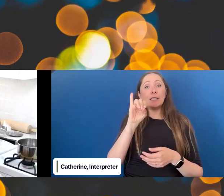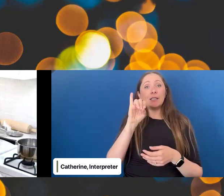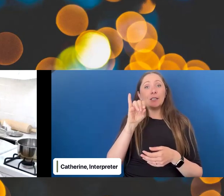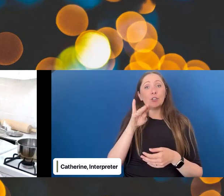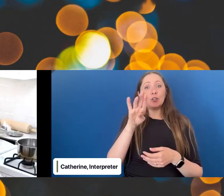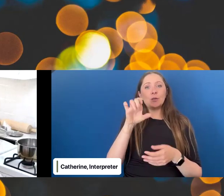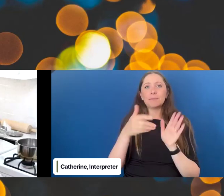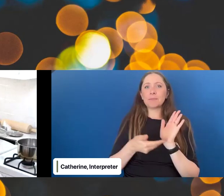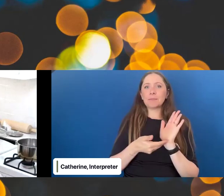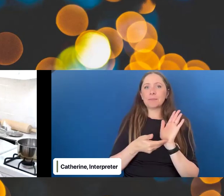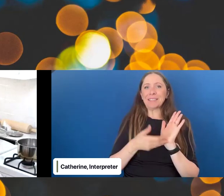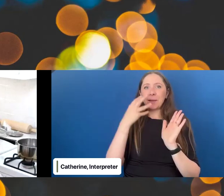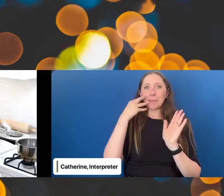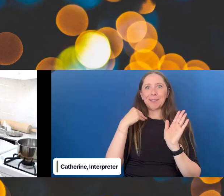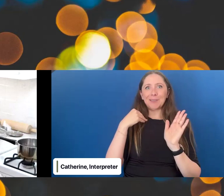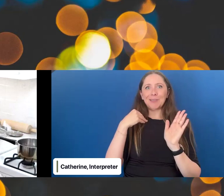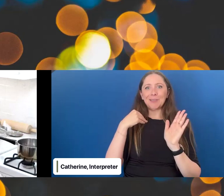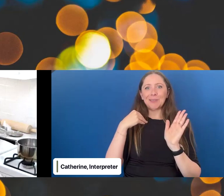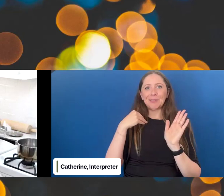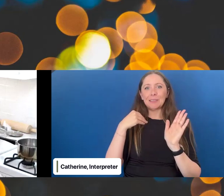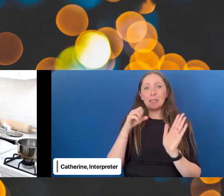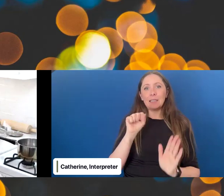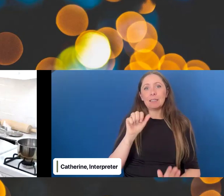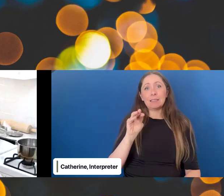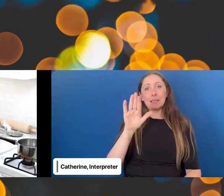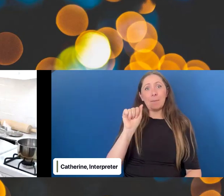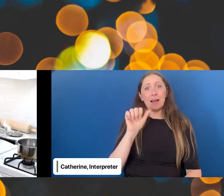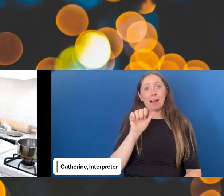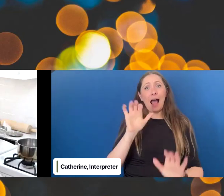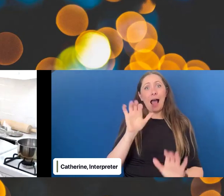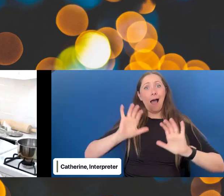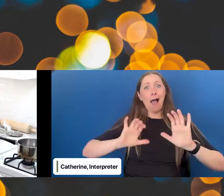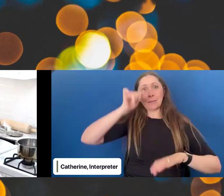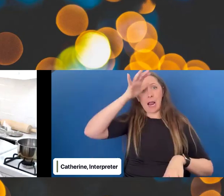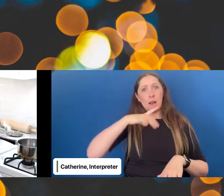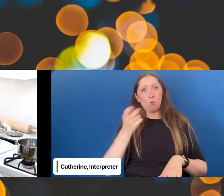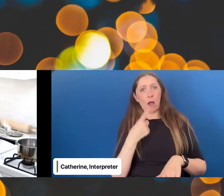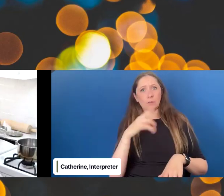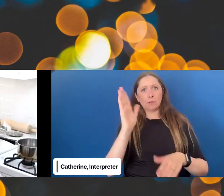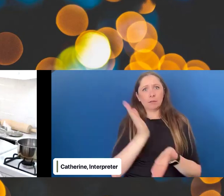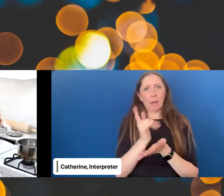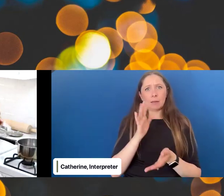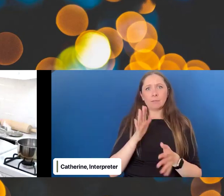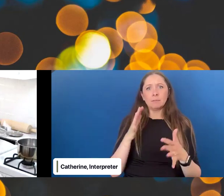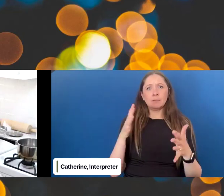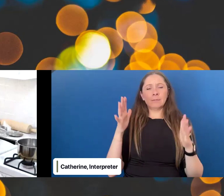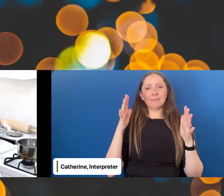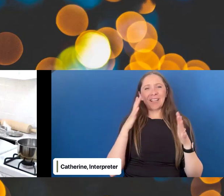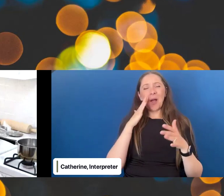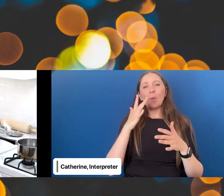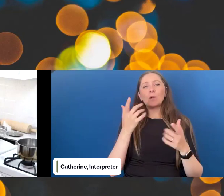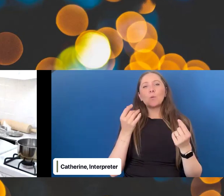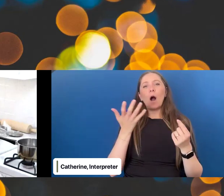peach. Is Samba an ass man? I don't know. Why are you asking? Stop it. This is what we're gonna do. We're gonna strain these